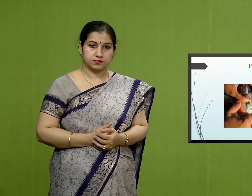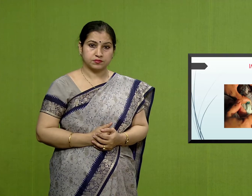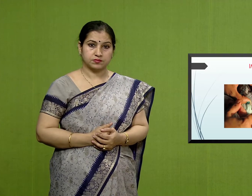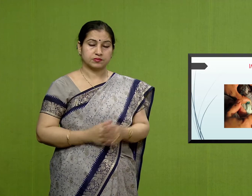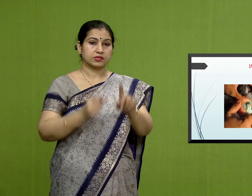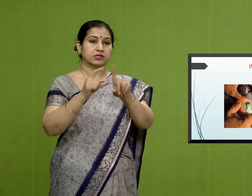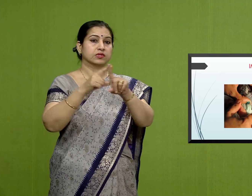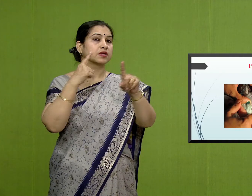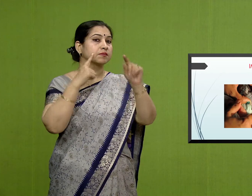diphtheria,